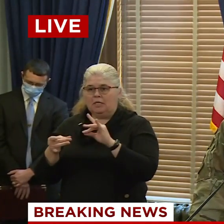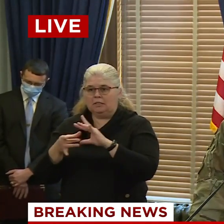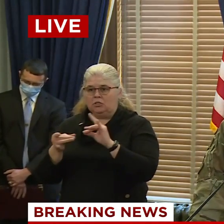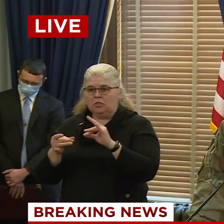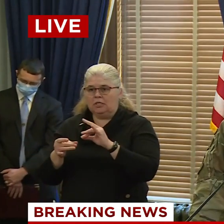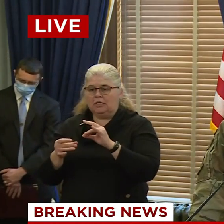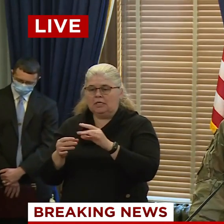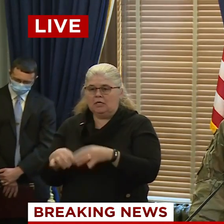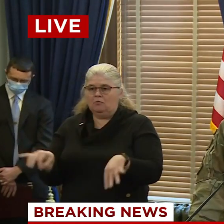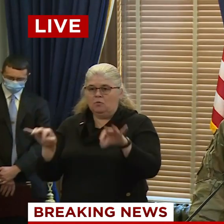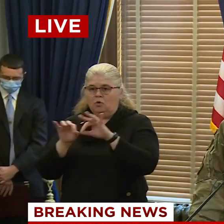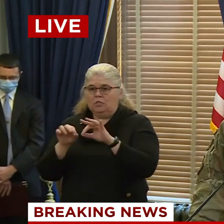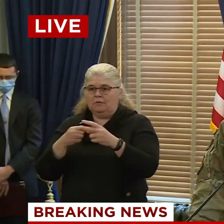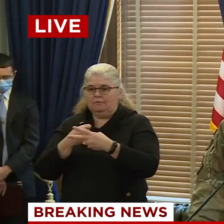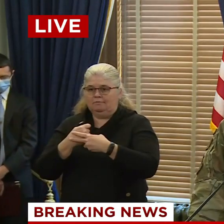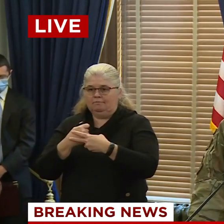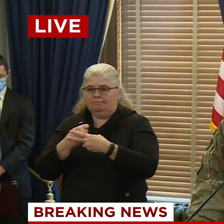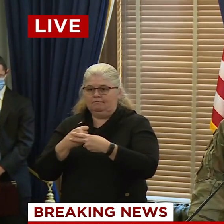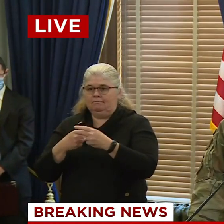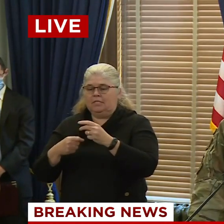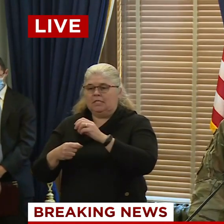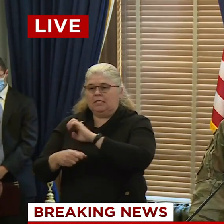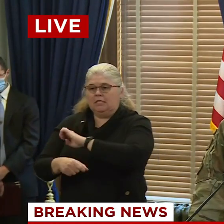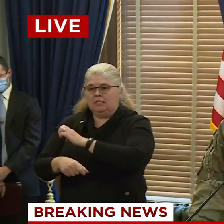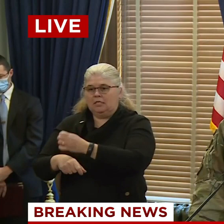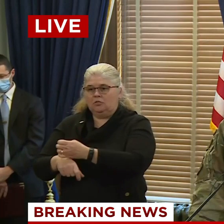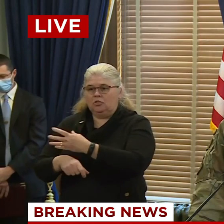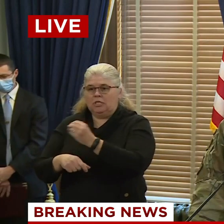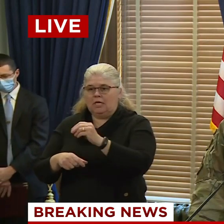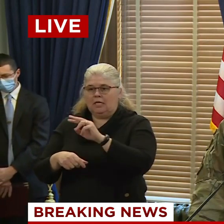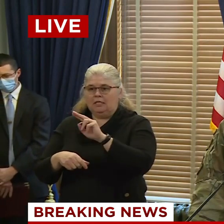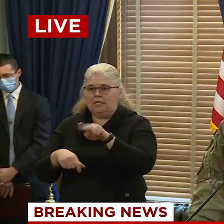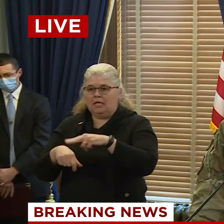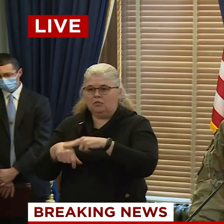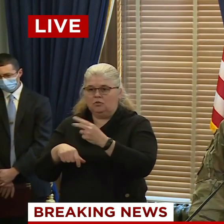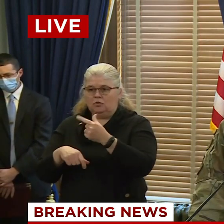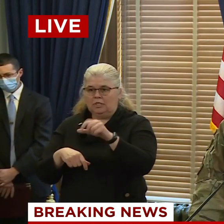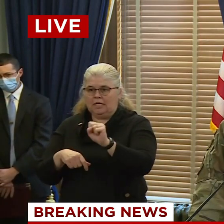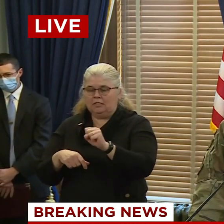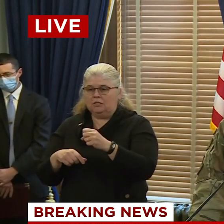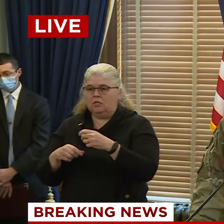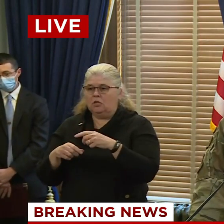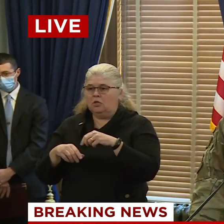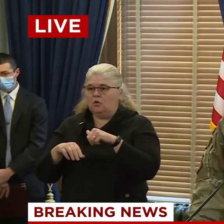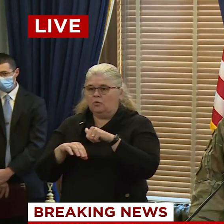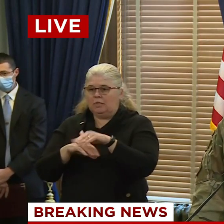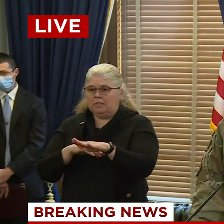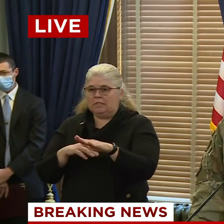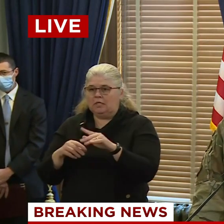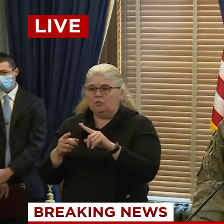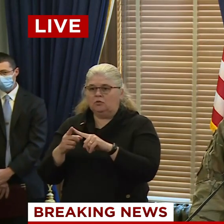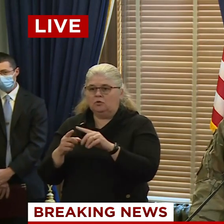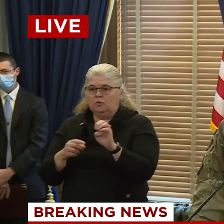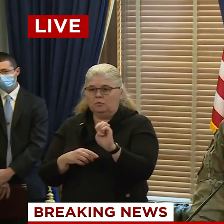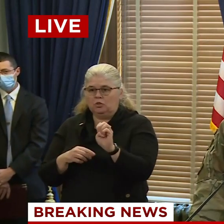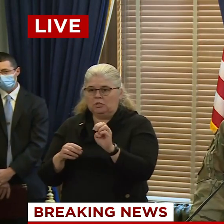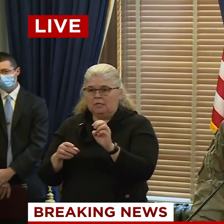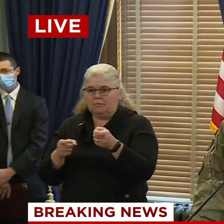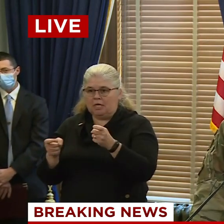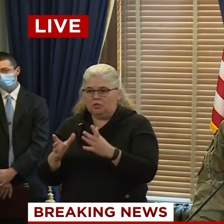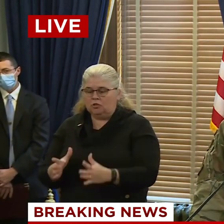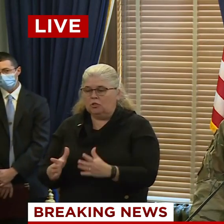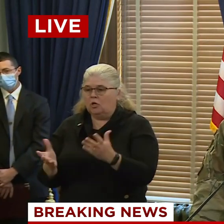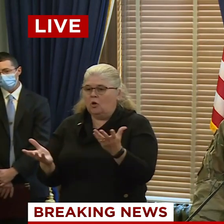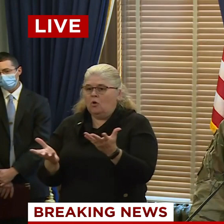importance of conserving gas and electricity across the state. We sent surveys out to county emergency managers to say, hey, what do you need? What is the